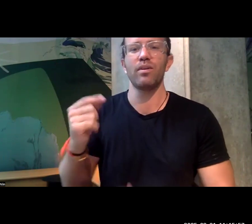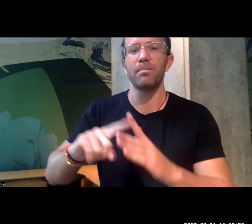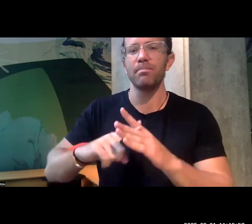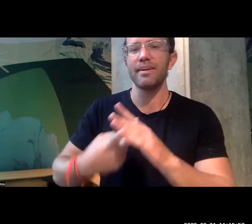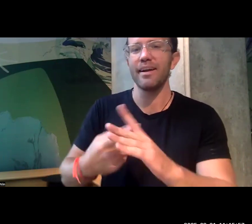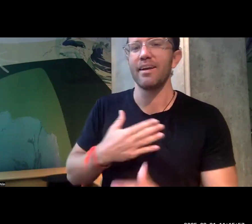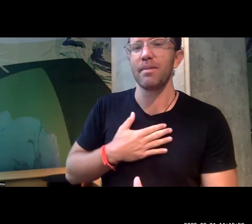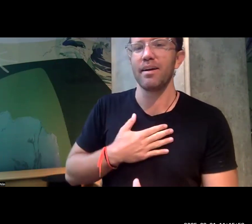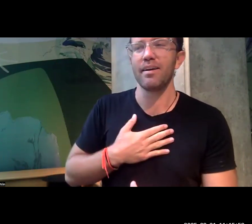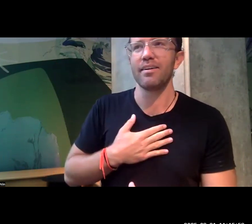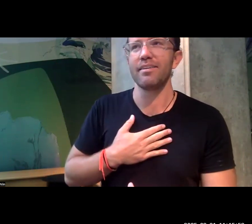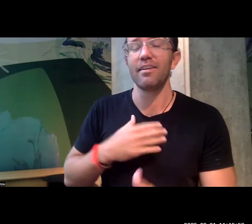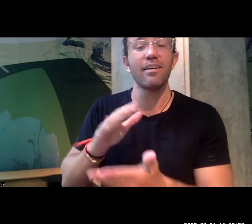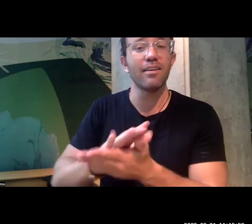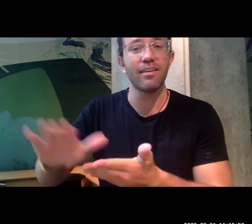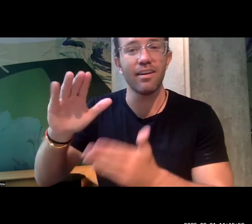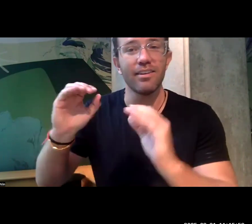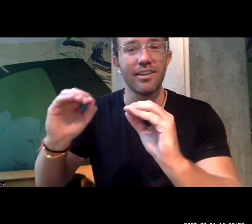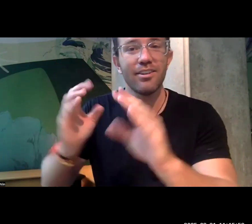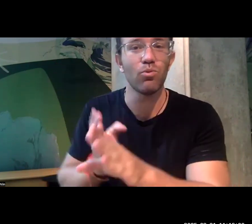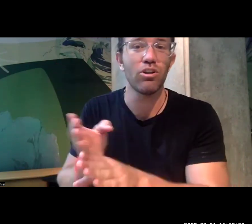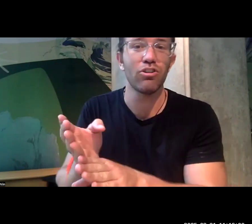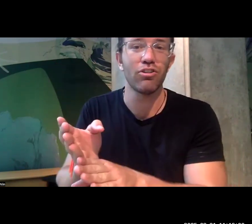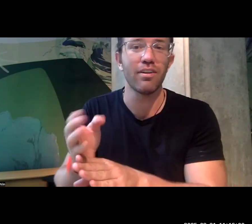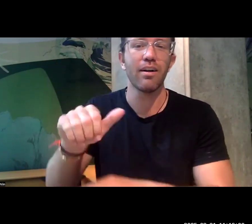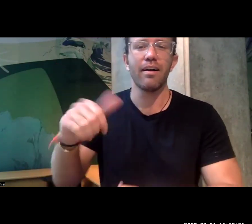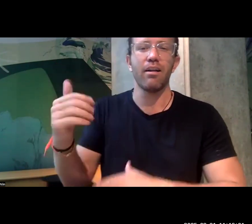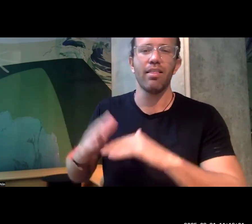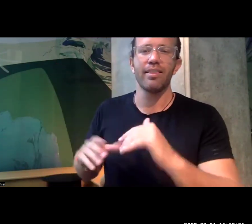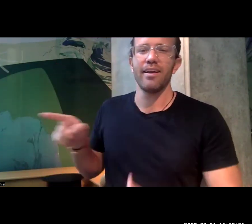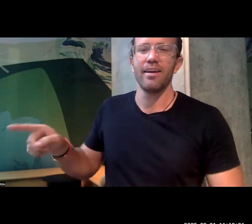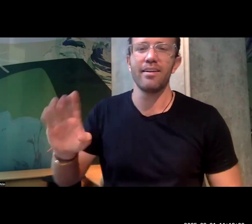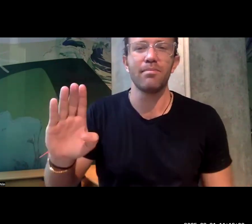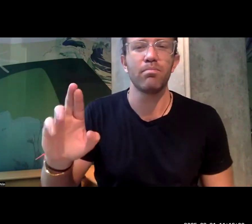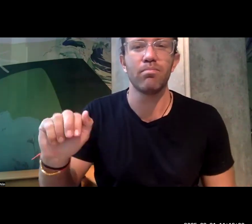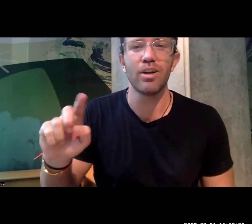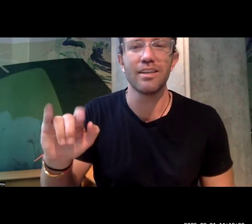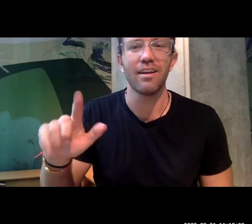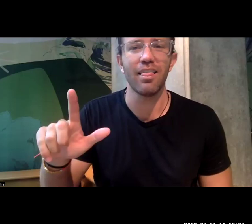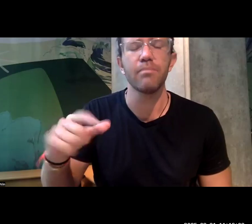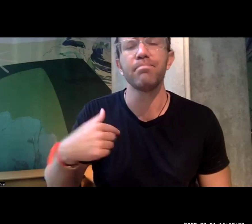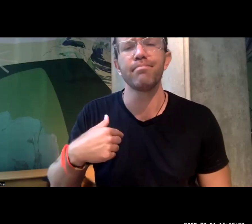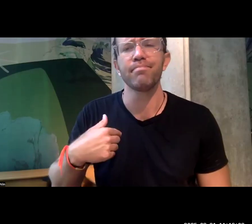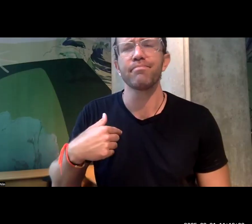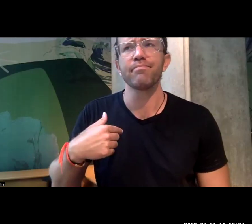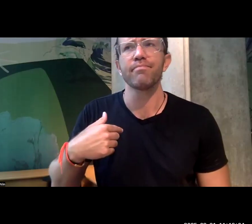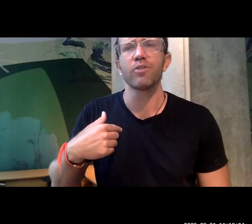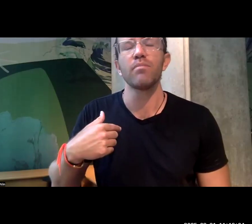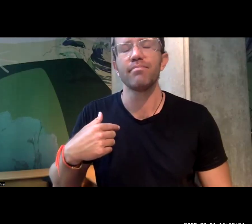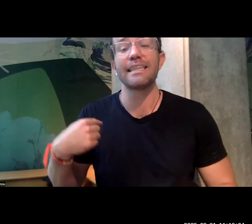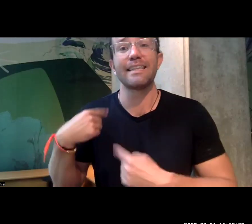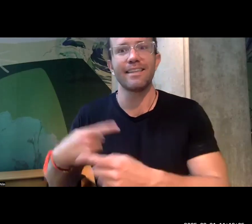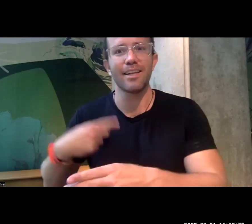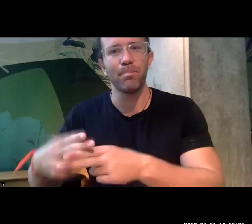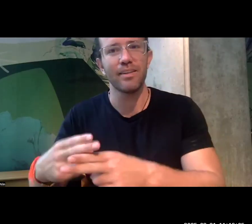personally, I like to begin with my college teaching career, other than